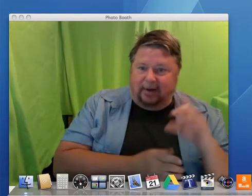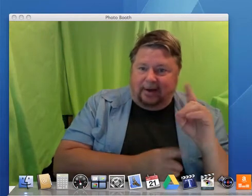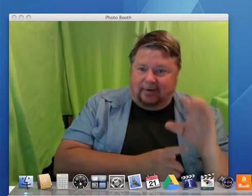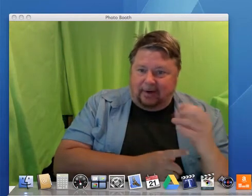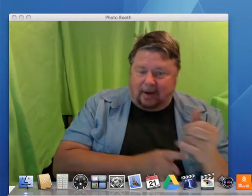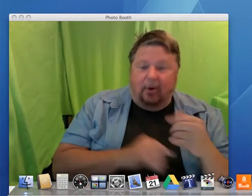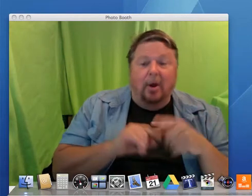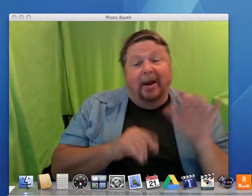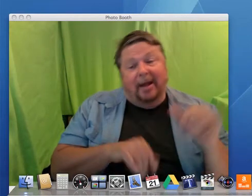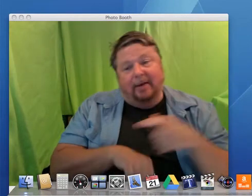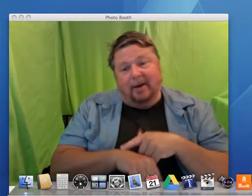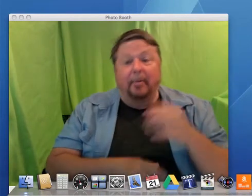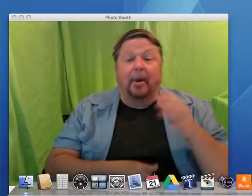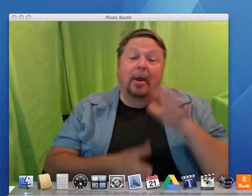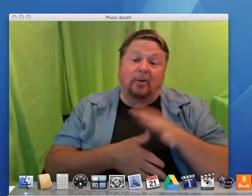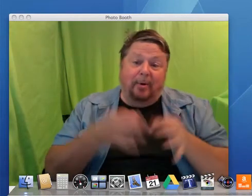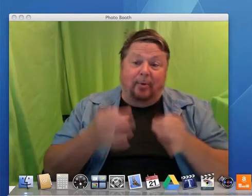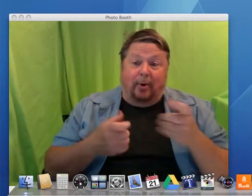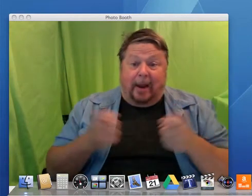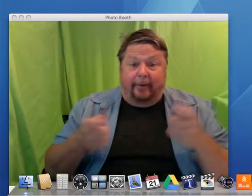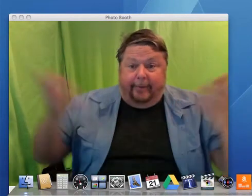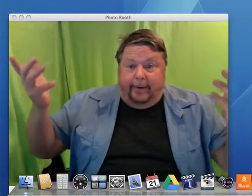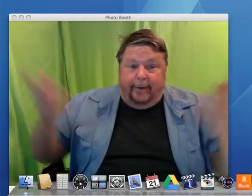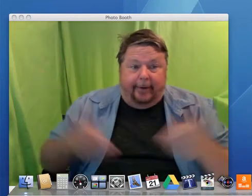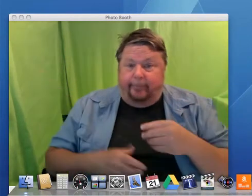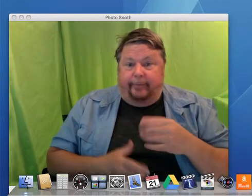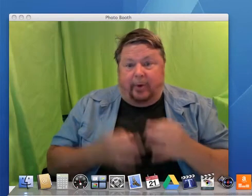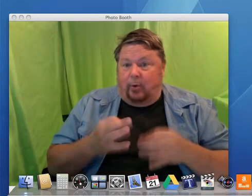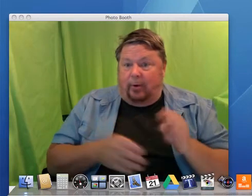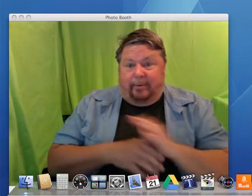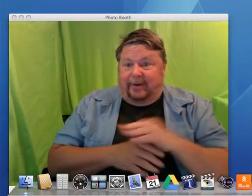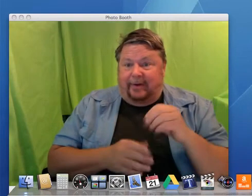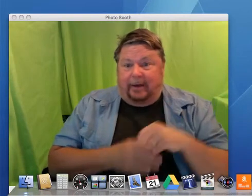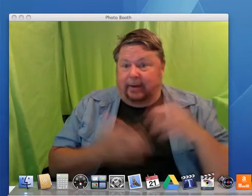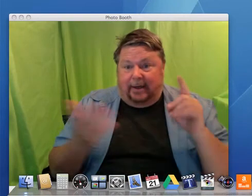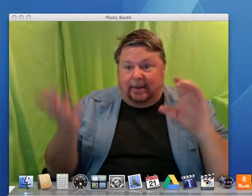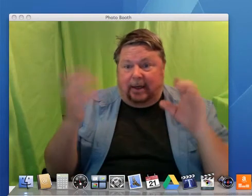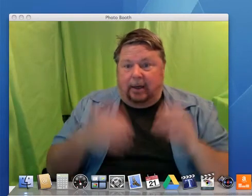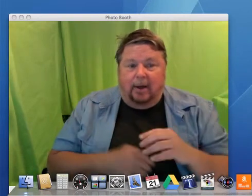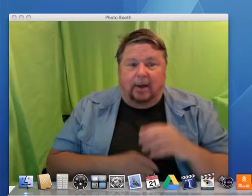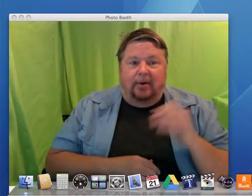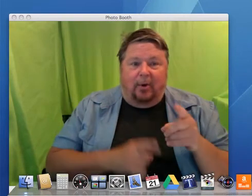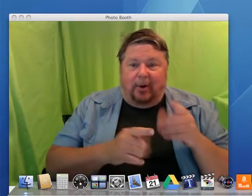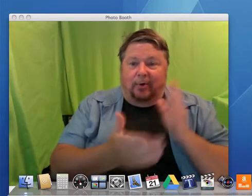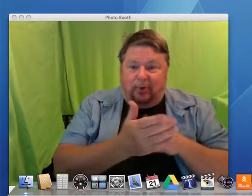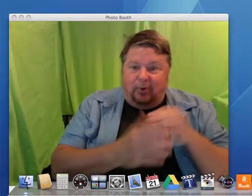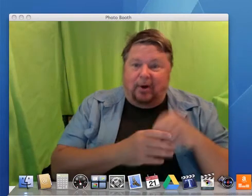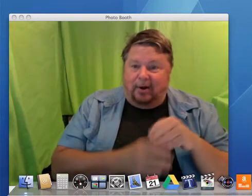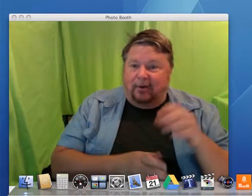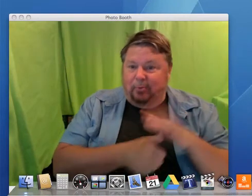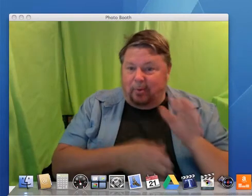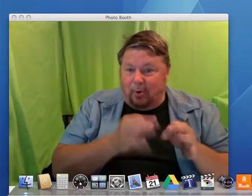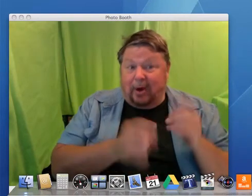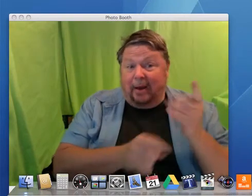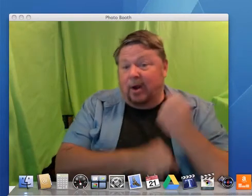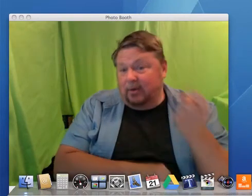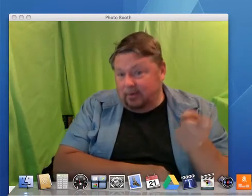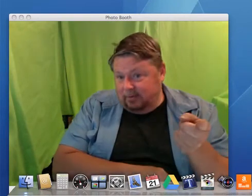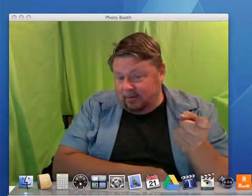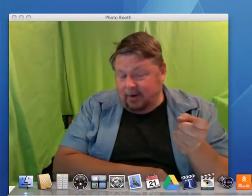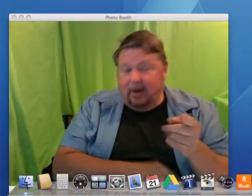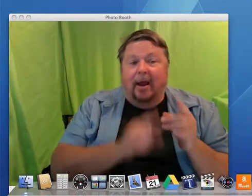in D.C. now. But at that time, the Supreme Court handled the court business in D.C. So he was sued in the Supreme Court. He